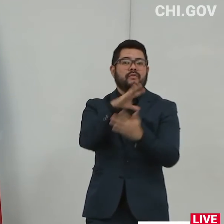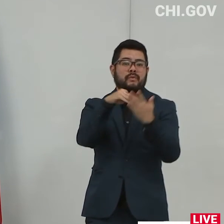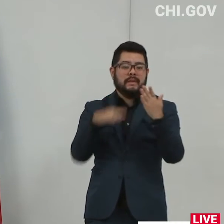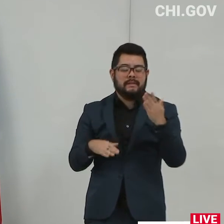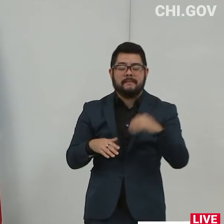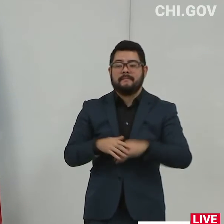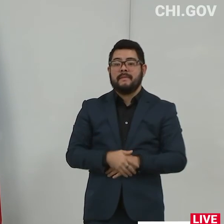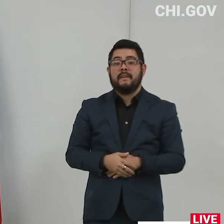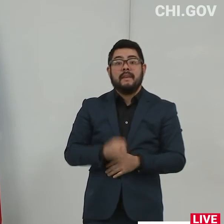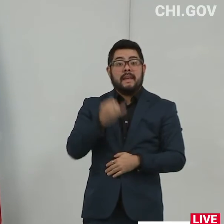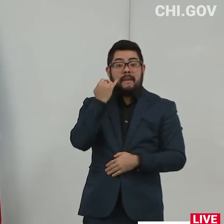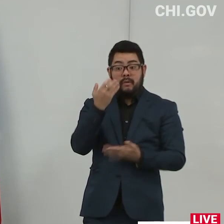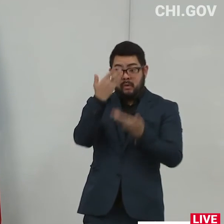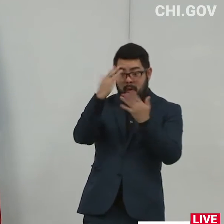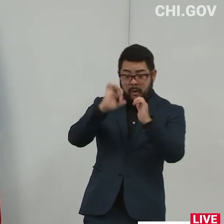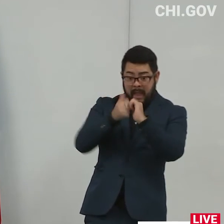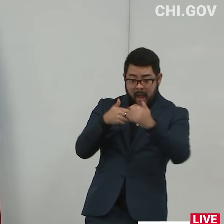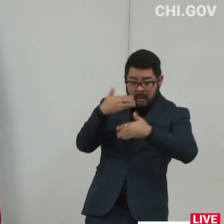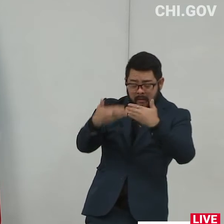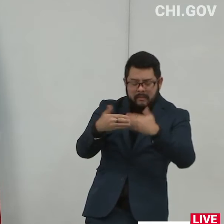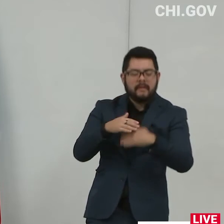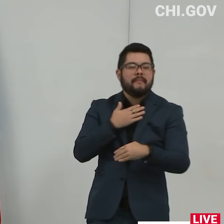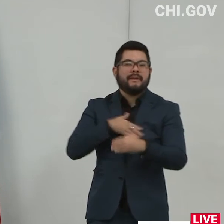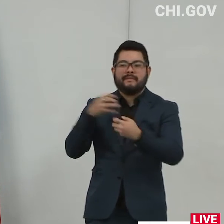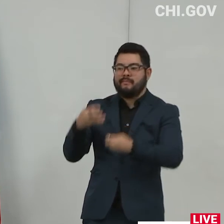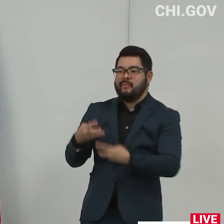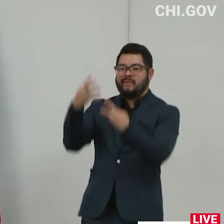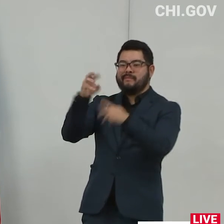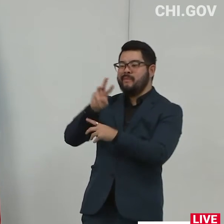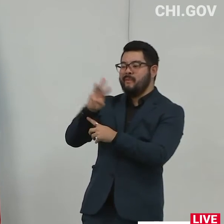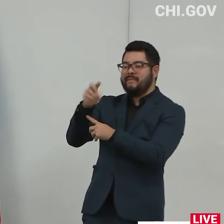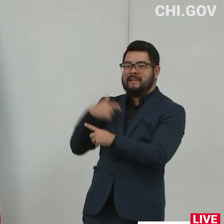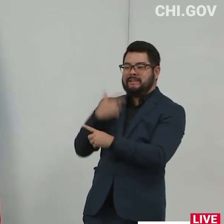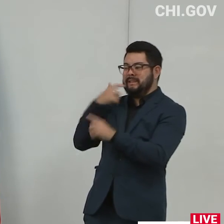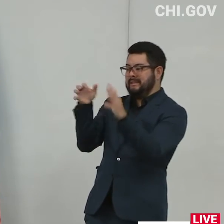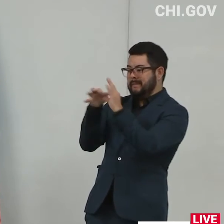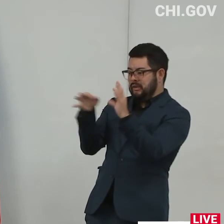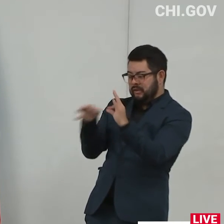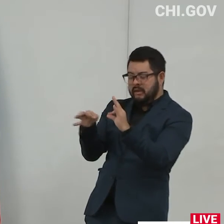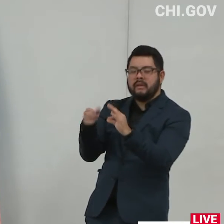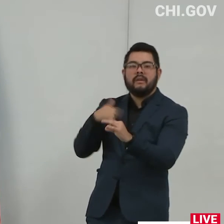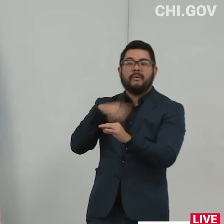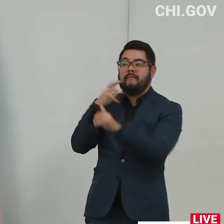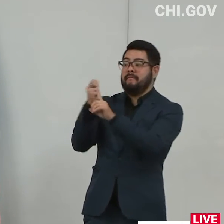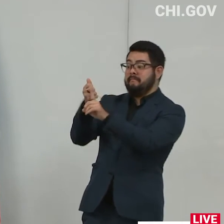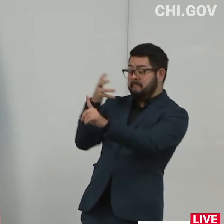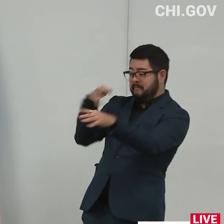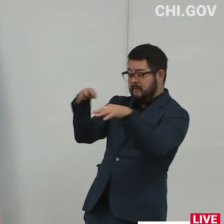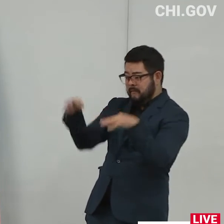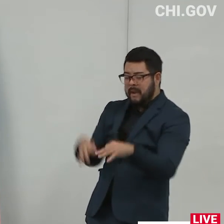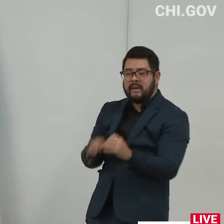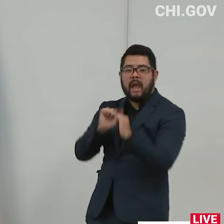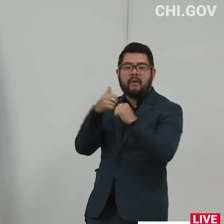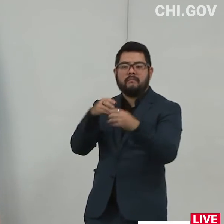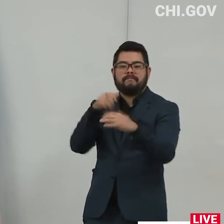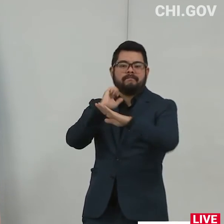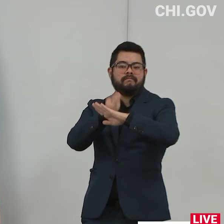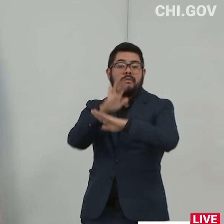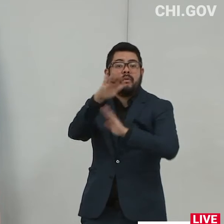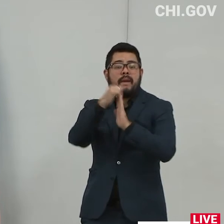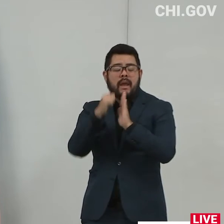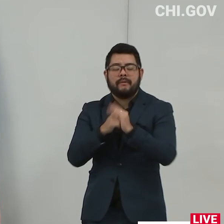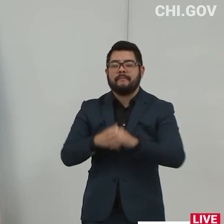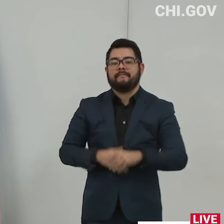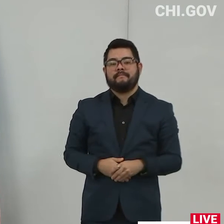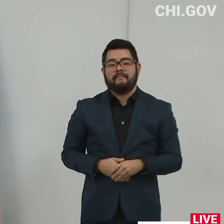If you do not know how to do this, please visit the website that I just mentioned, and we have detailed instructions on the front page. If your